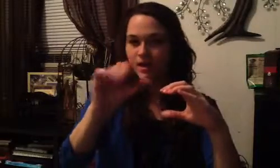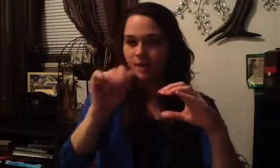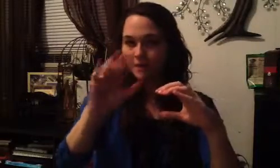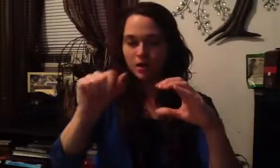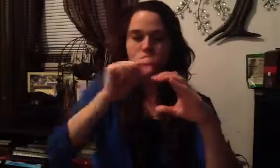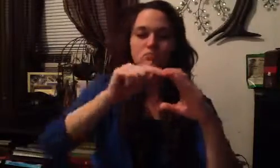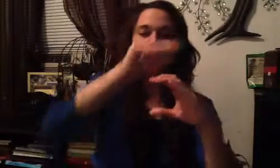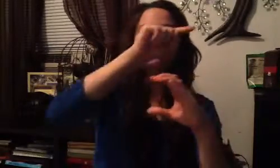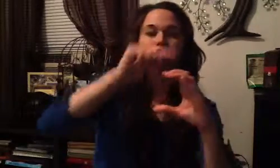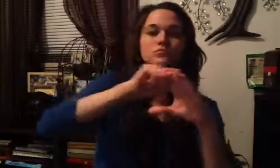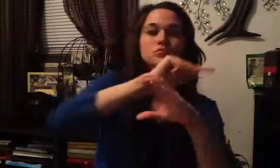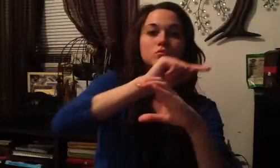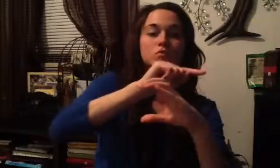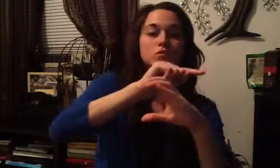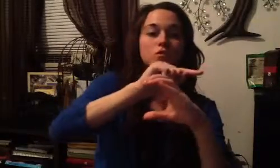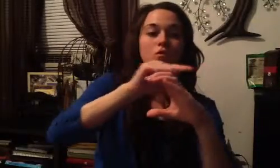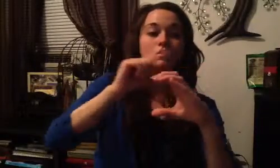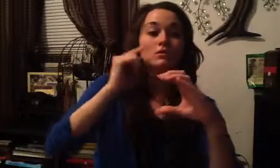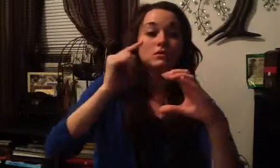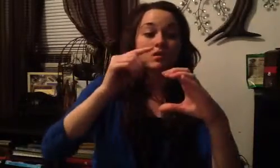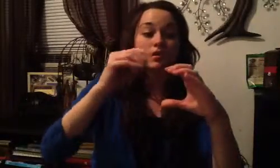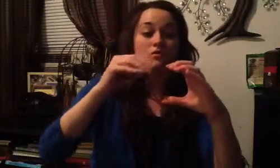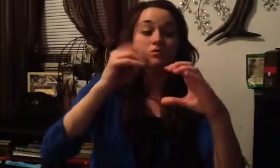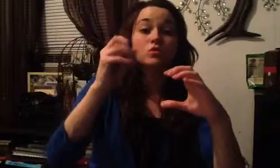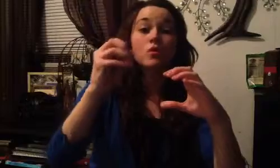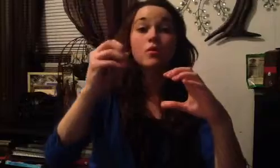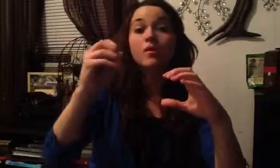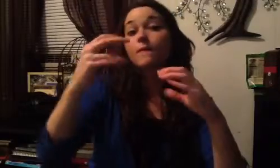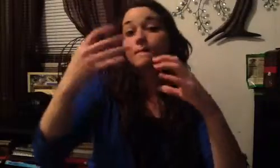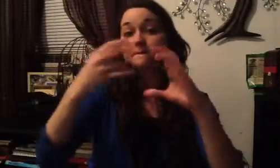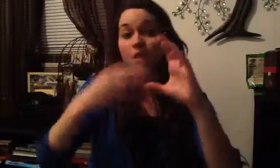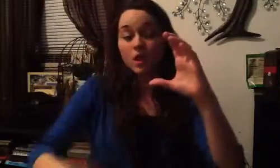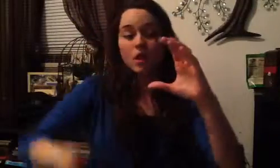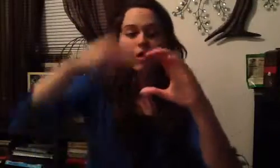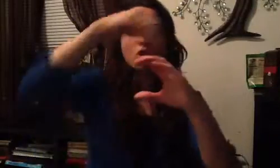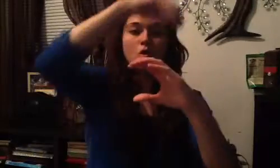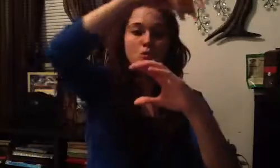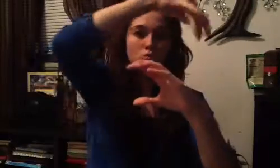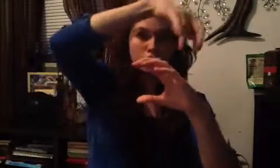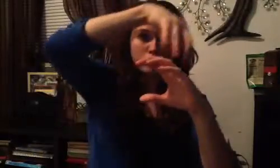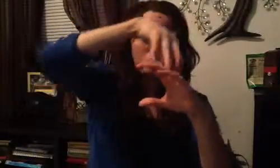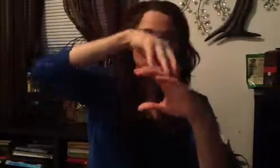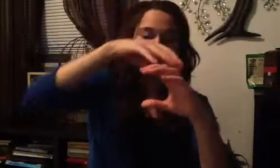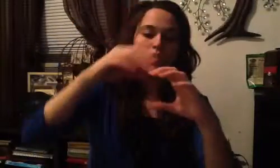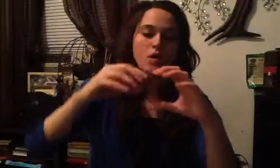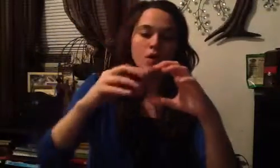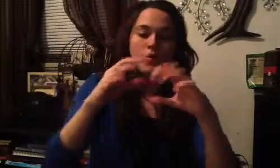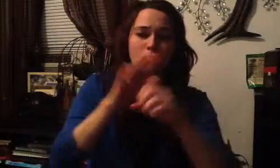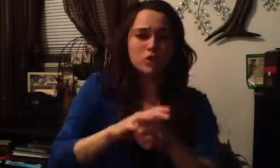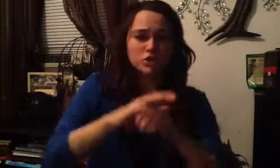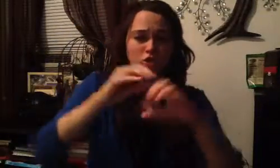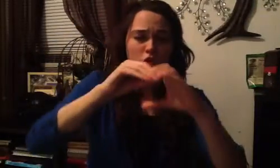this valve is going to open up to allow blood to flow into your